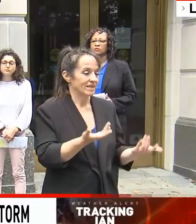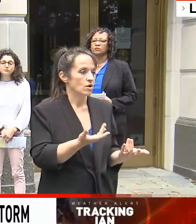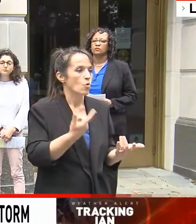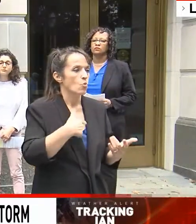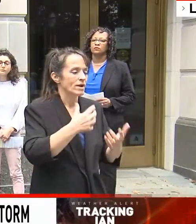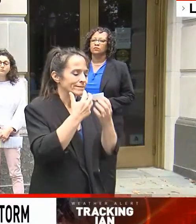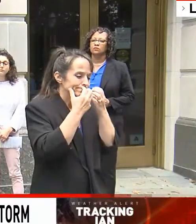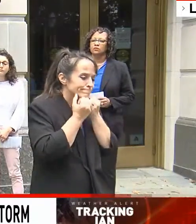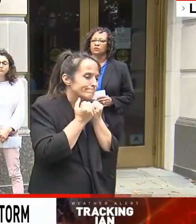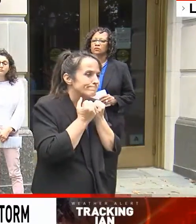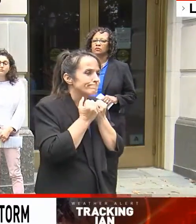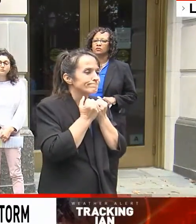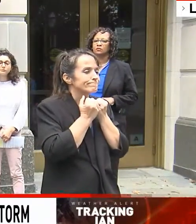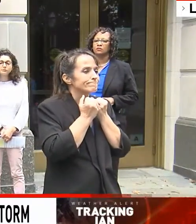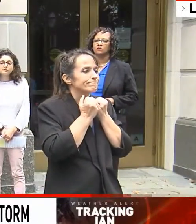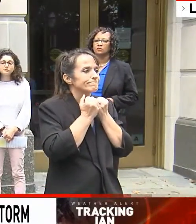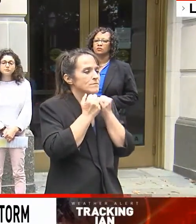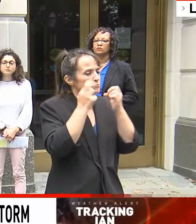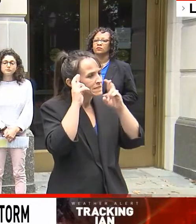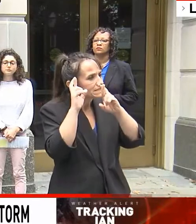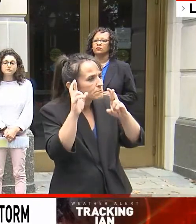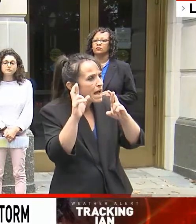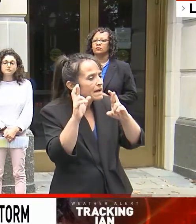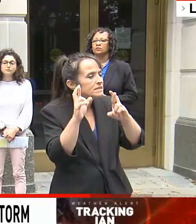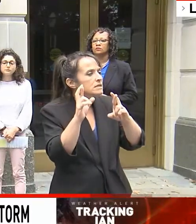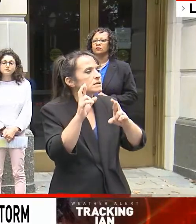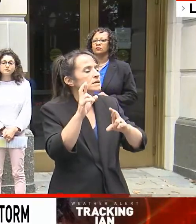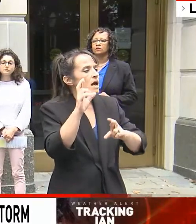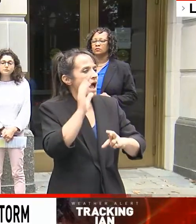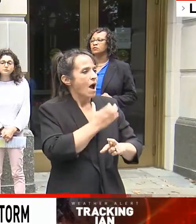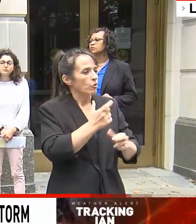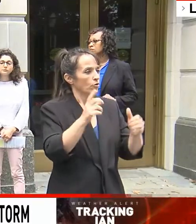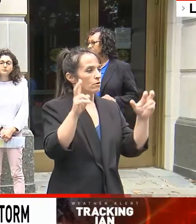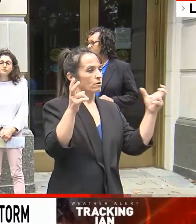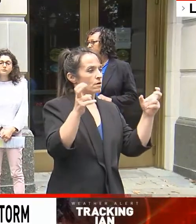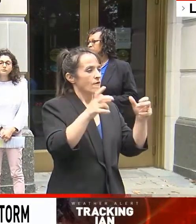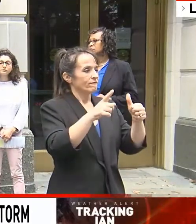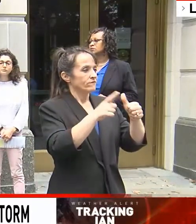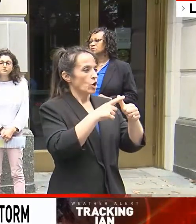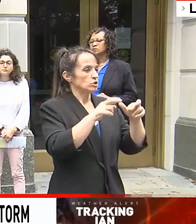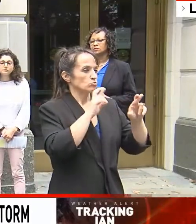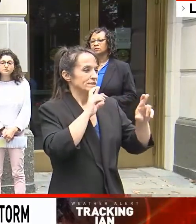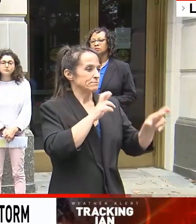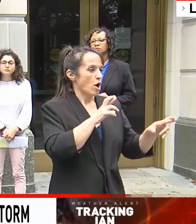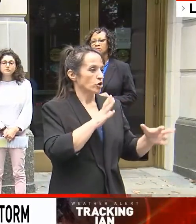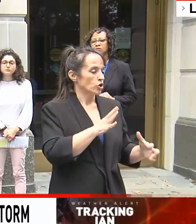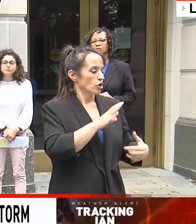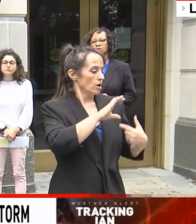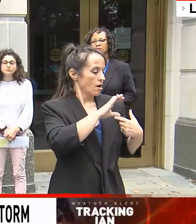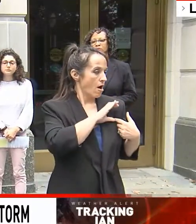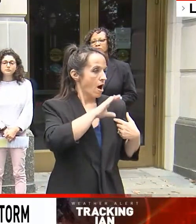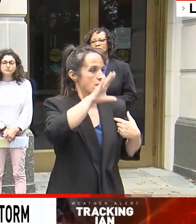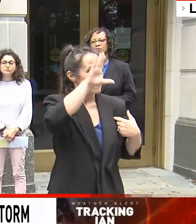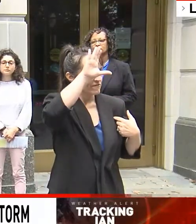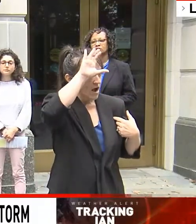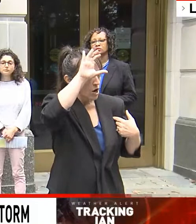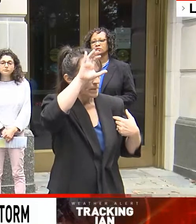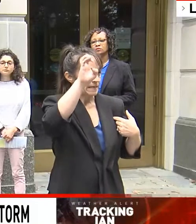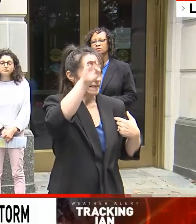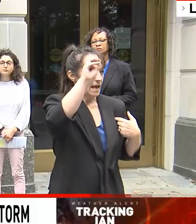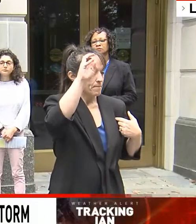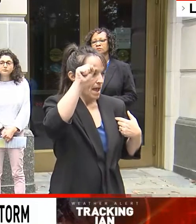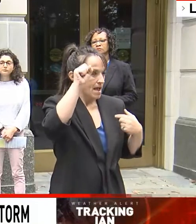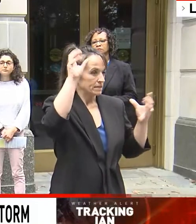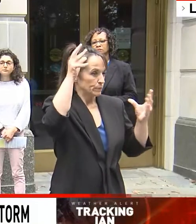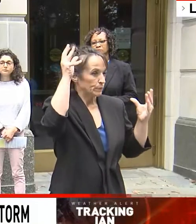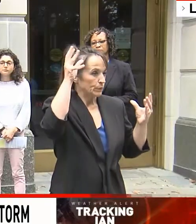respect our first responders and the work that they do. The best way you can show that love tomorrow